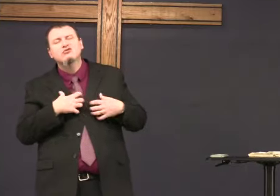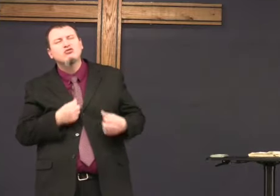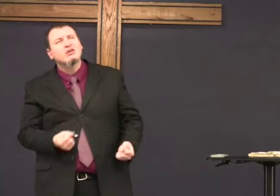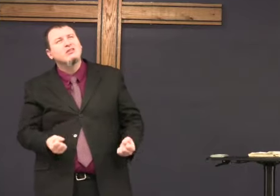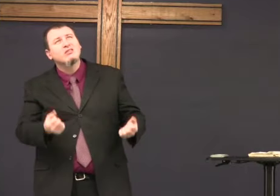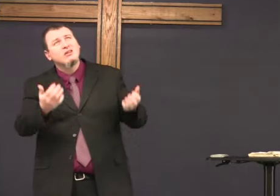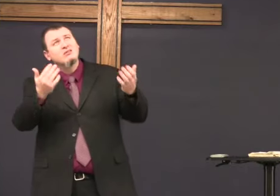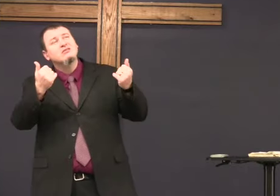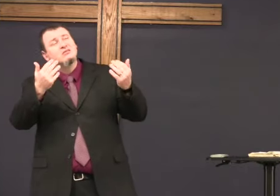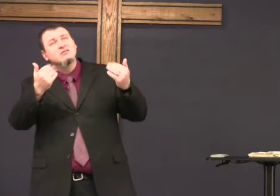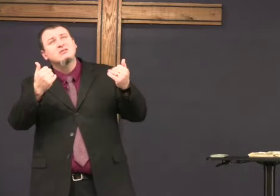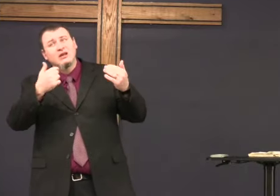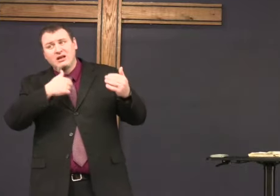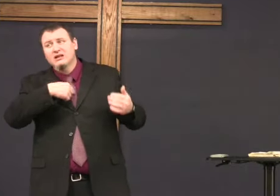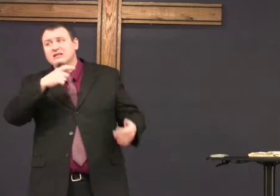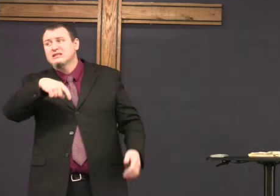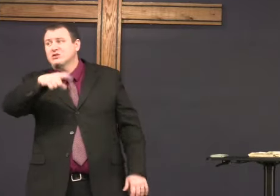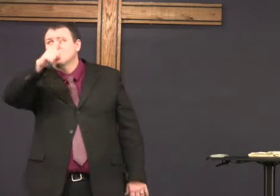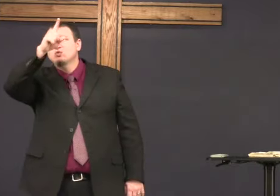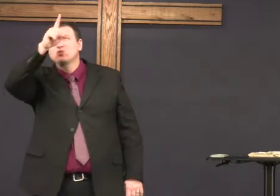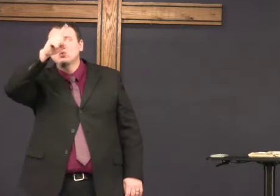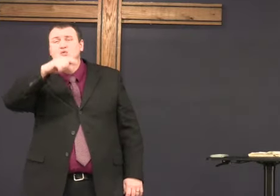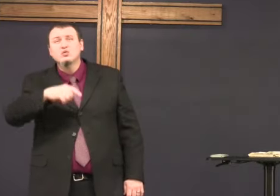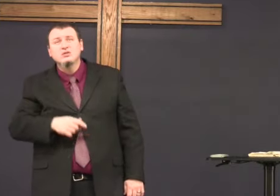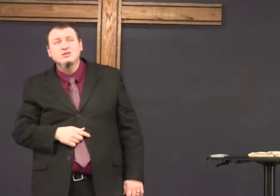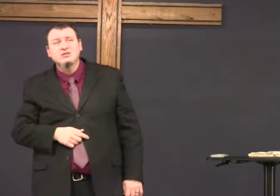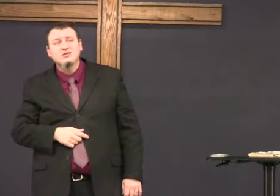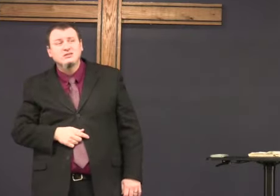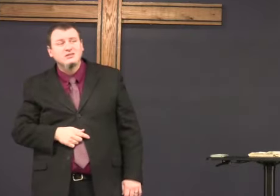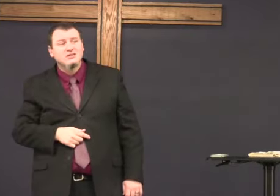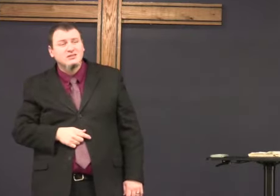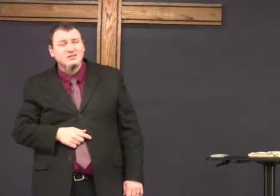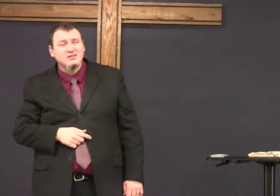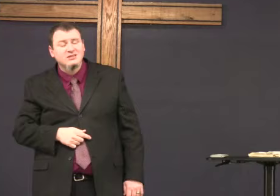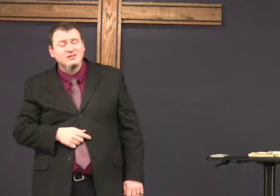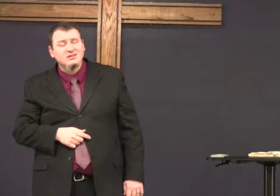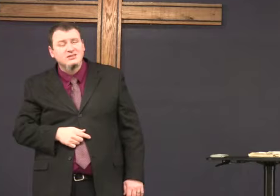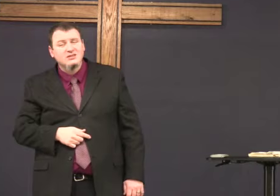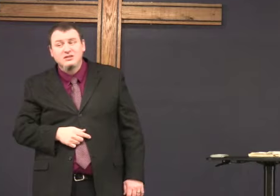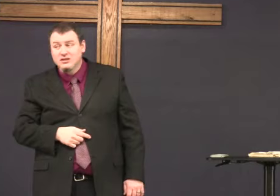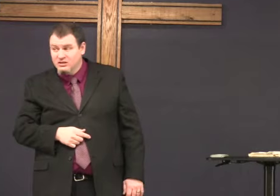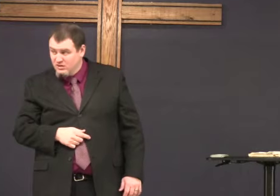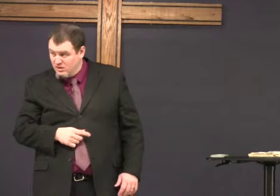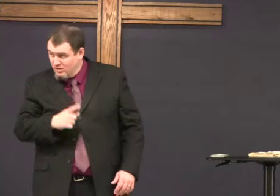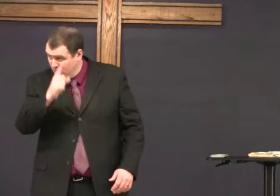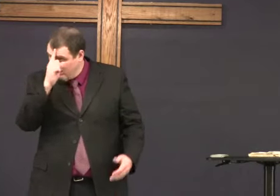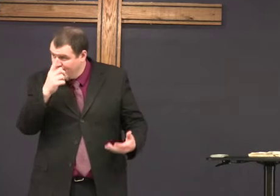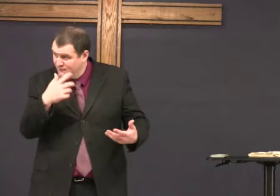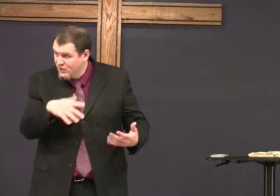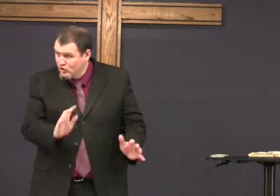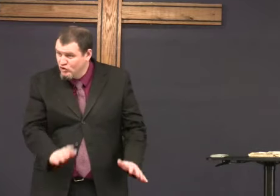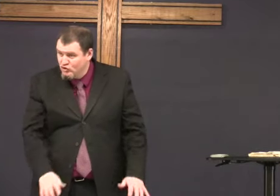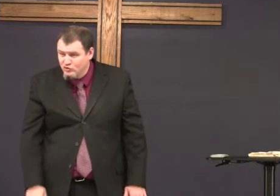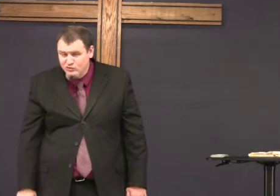These people, their hands are they're becoming weak to do the work. I need you.